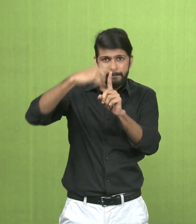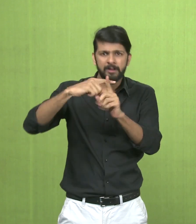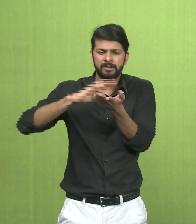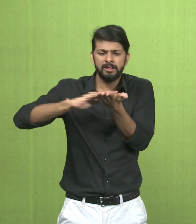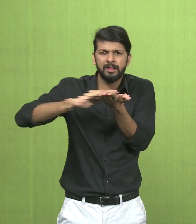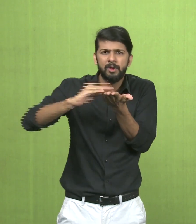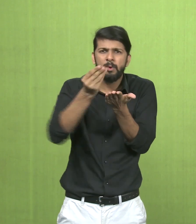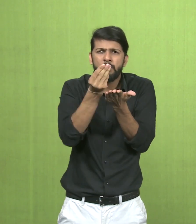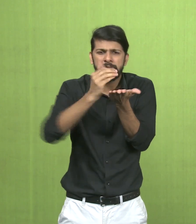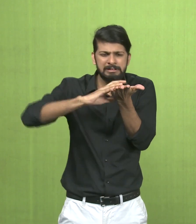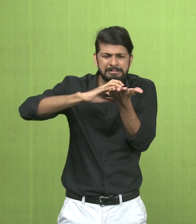and finally, texture.